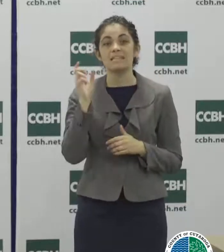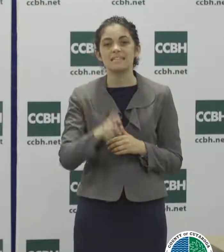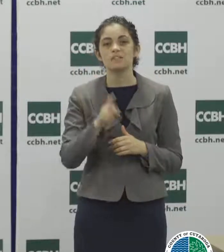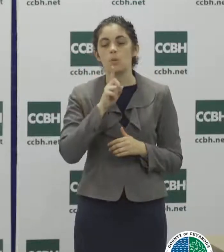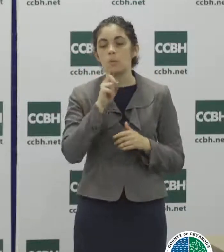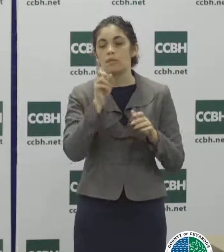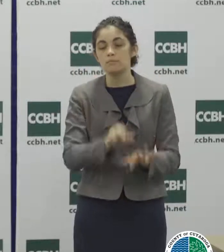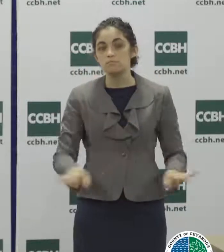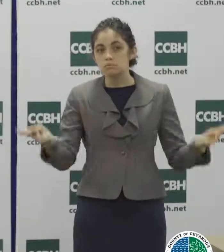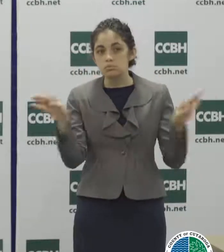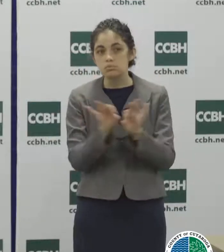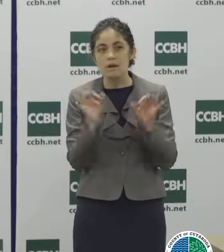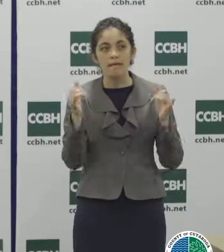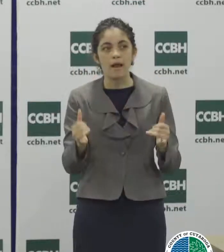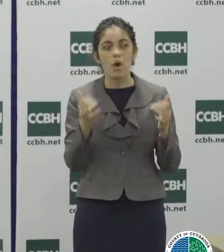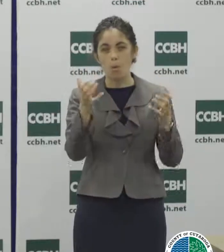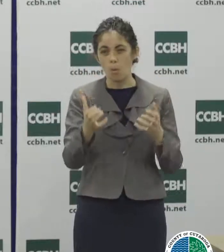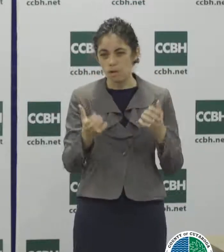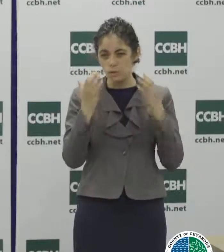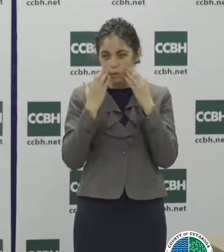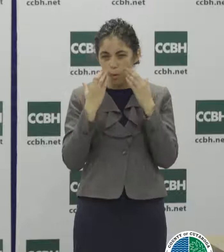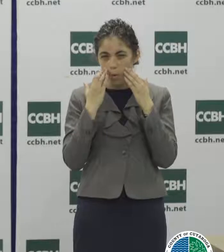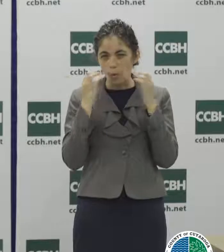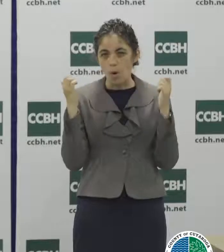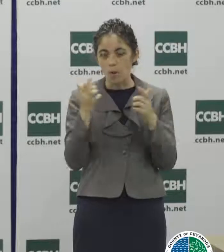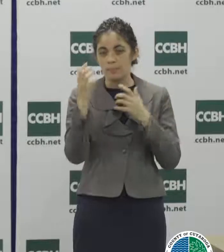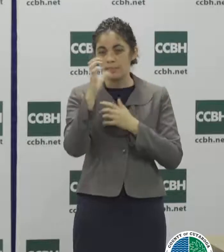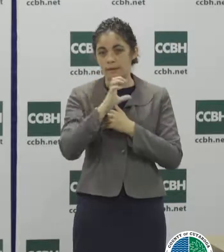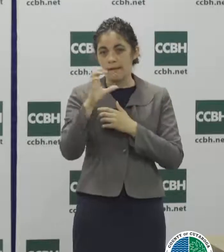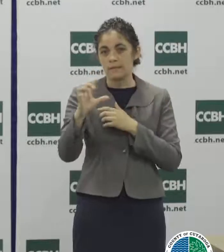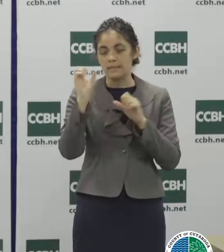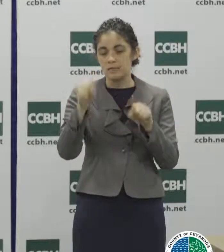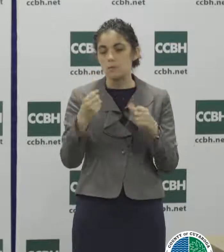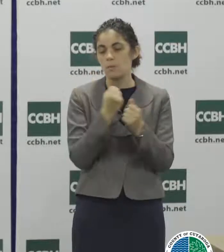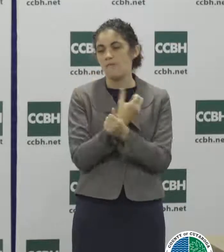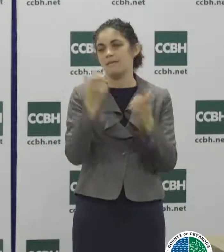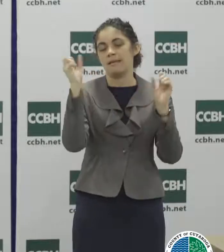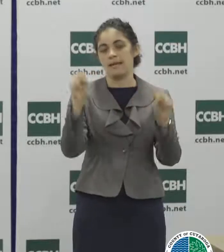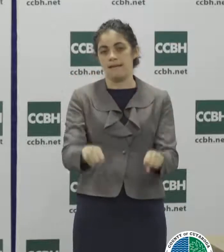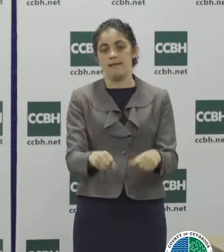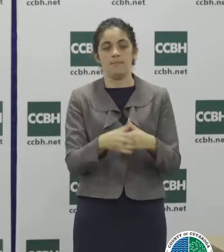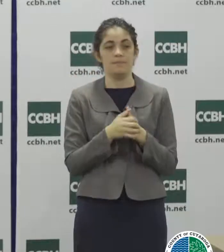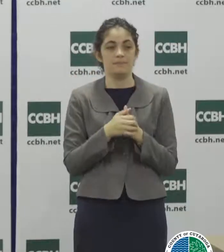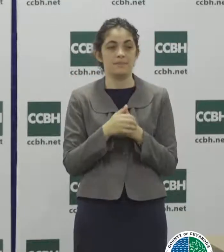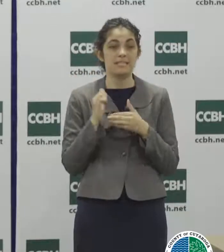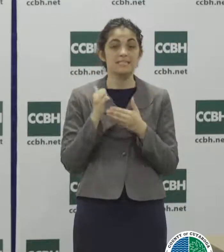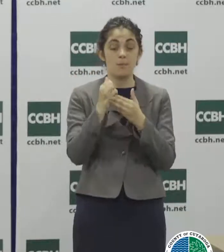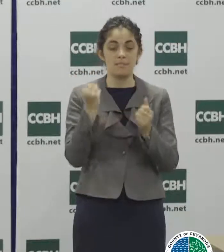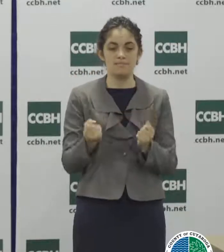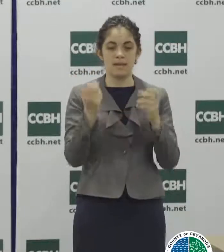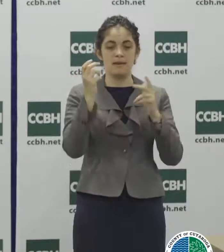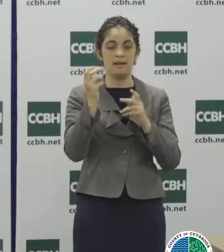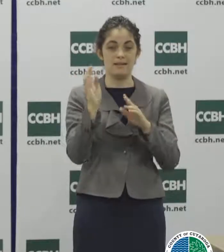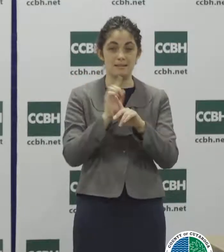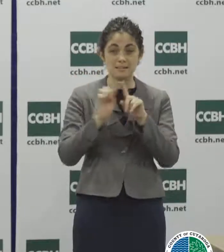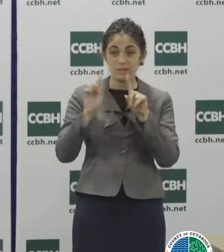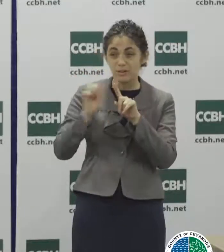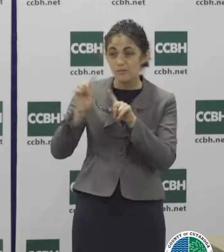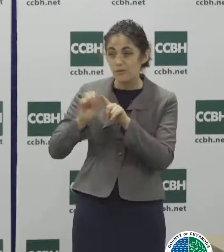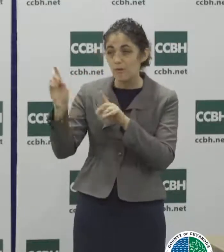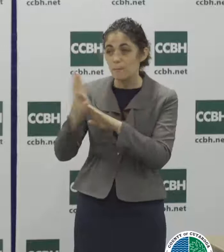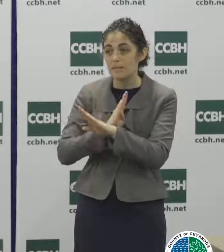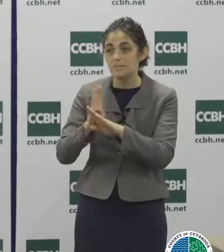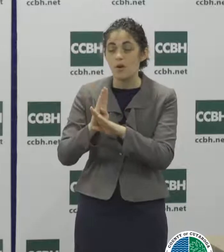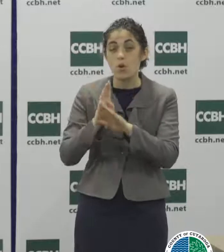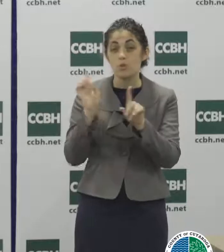so great right now, and I want to make sure that the county's doing everything we possibly can to help as many businesses,